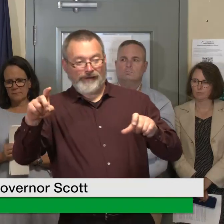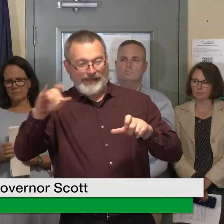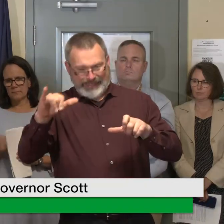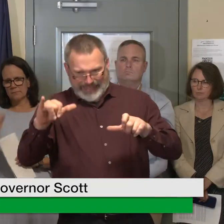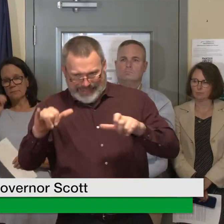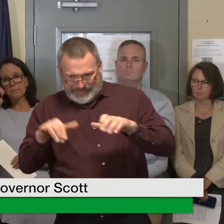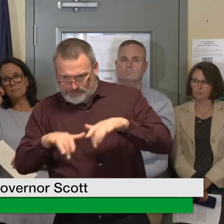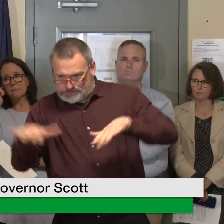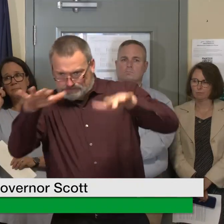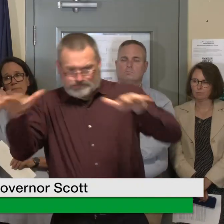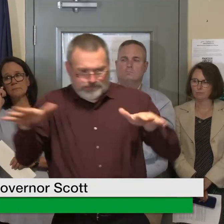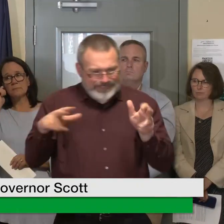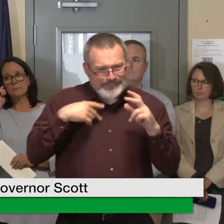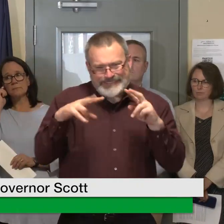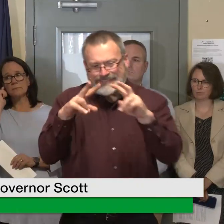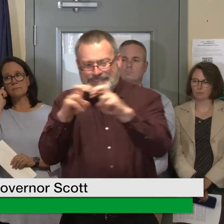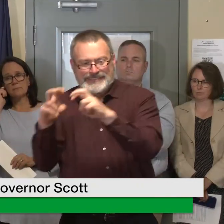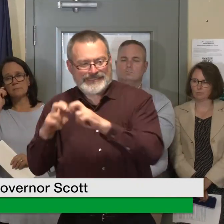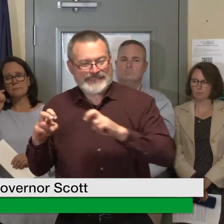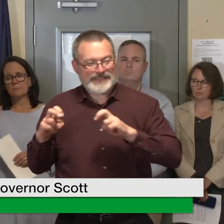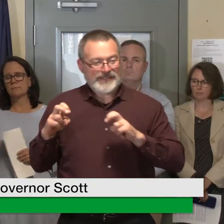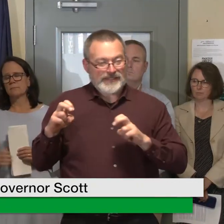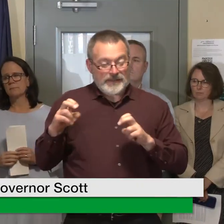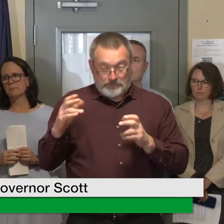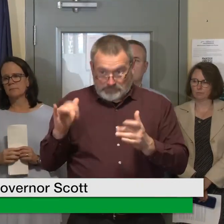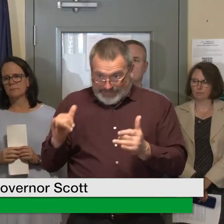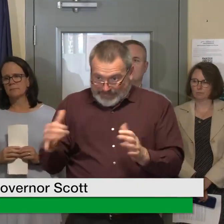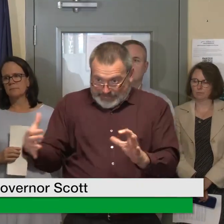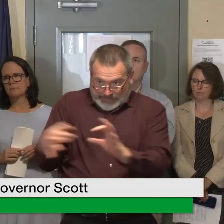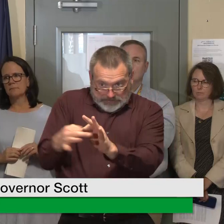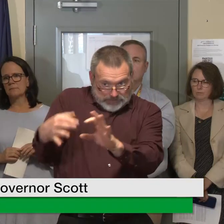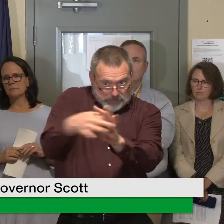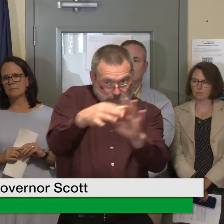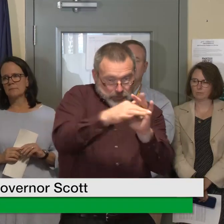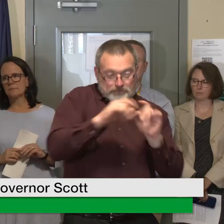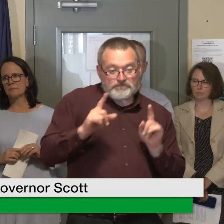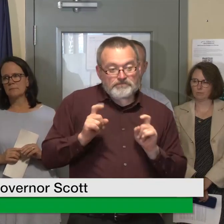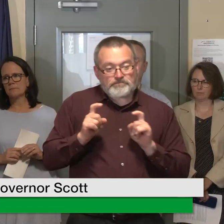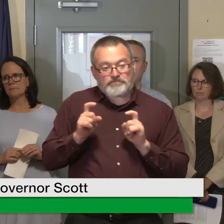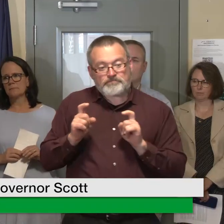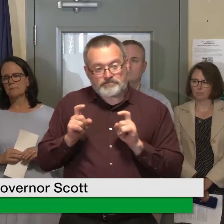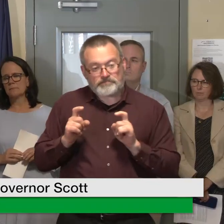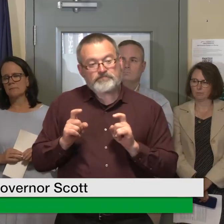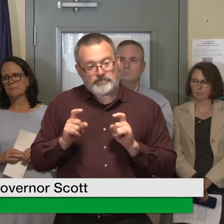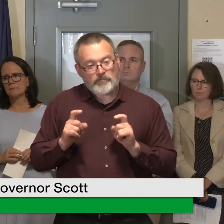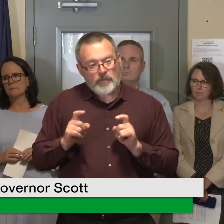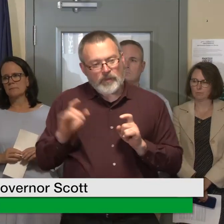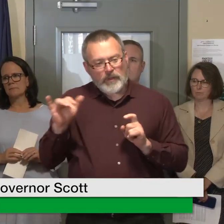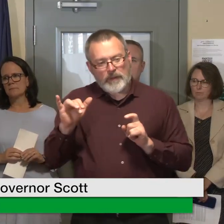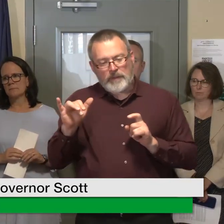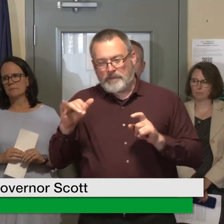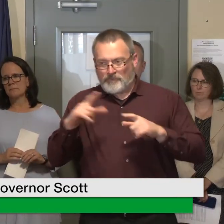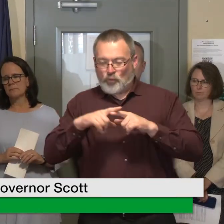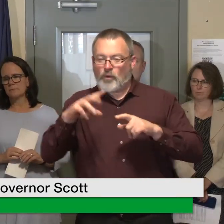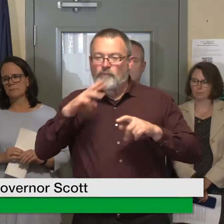buyout, possible reconnection to the river, to reconnect floodplain, rather, to the river. And that's really what's going to help us